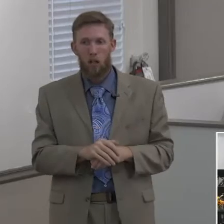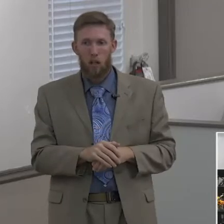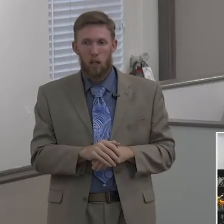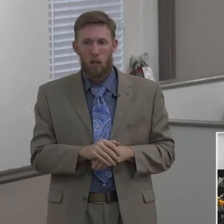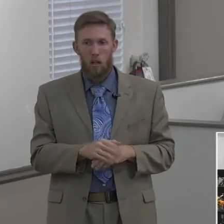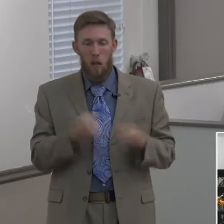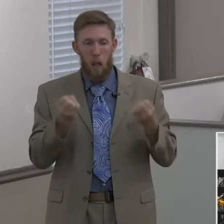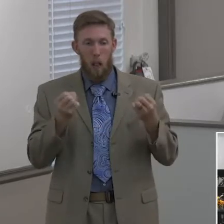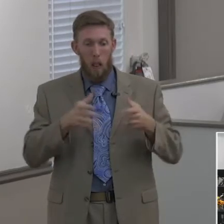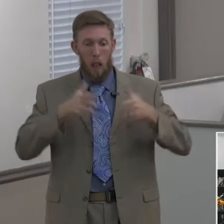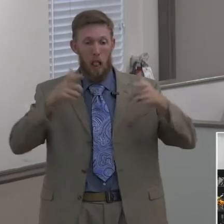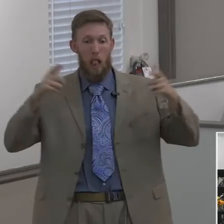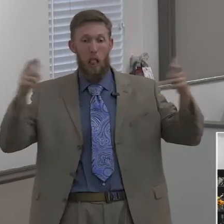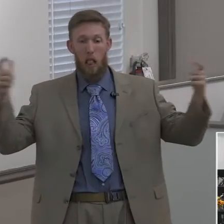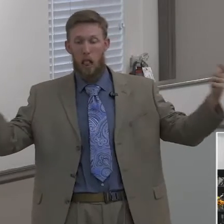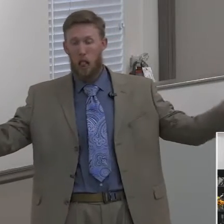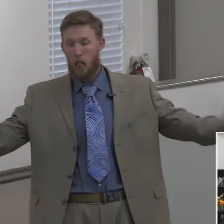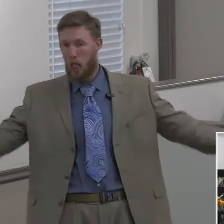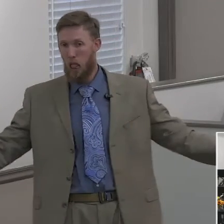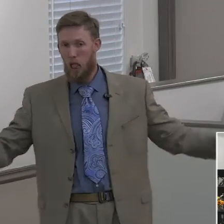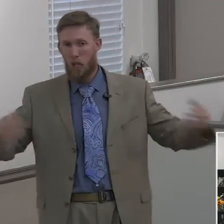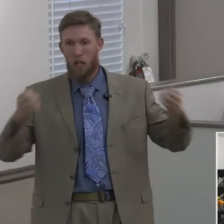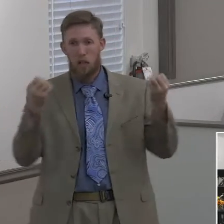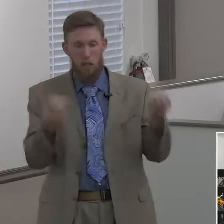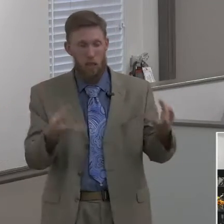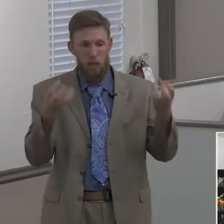Miles and miles and miles of it.